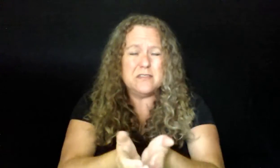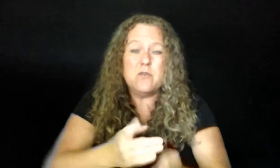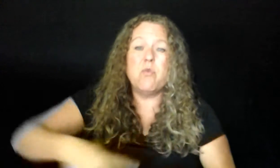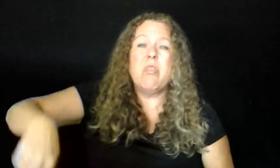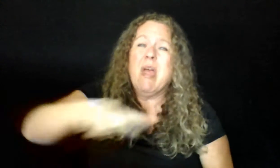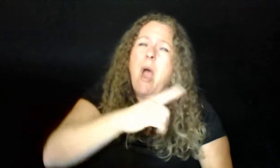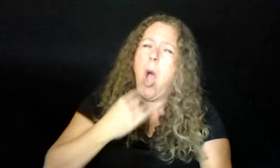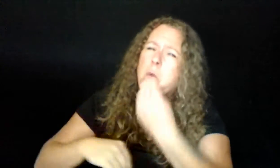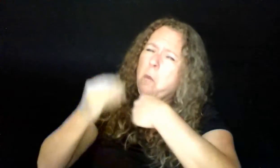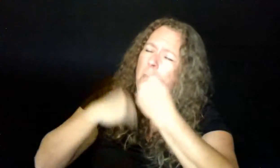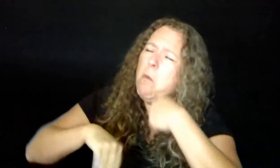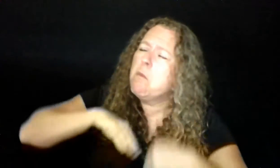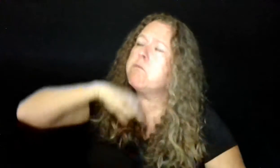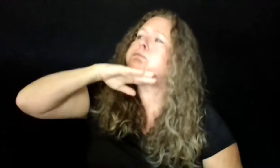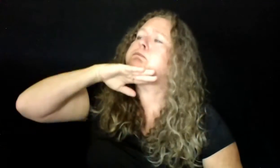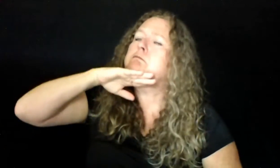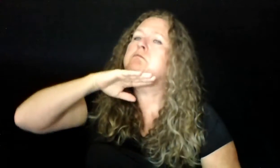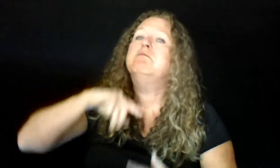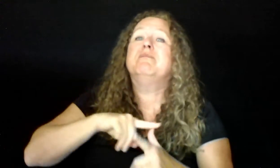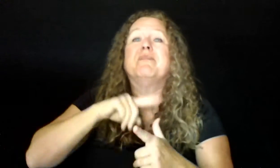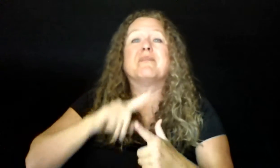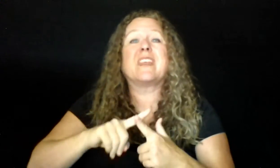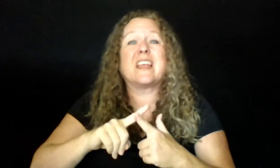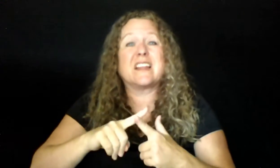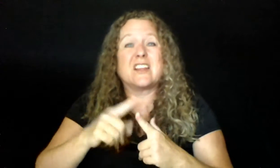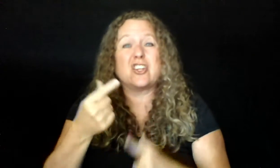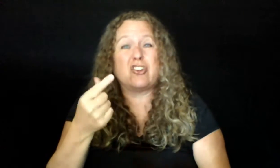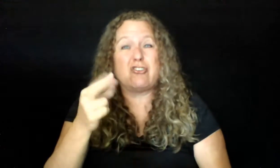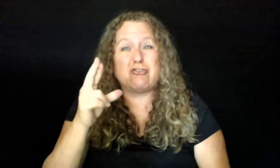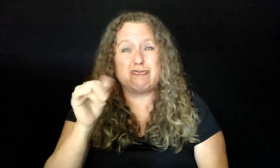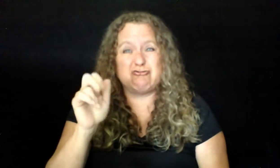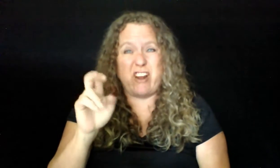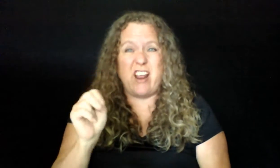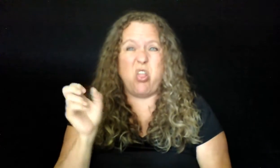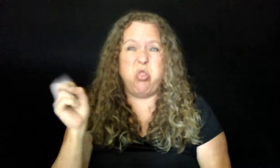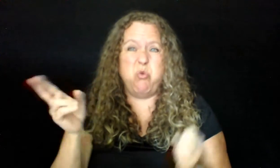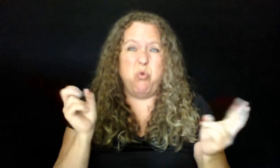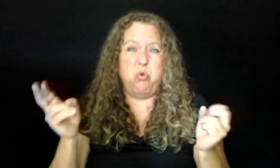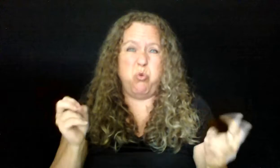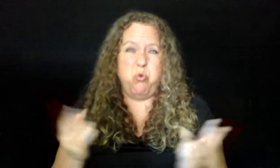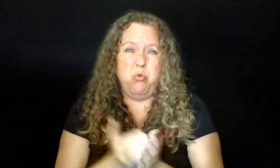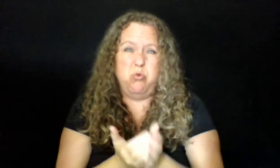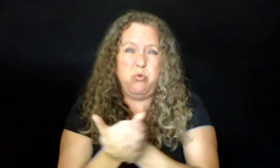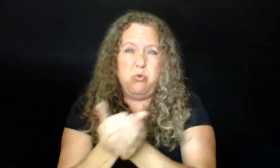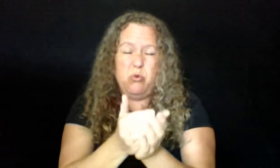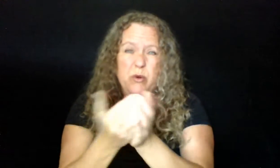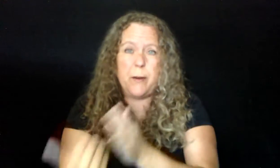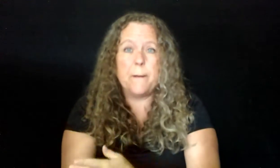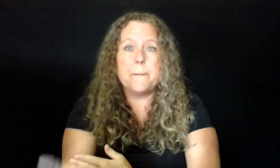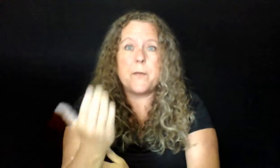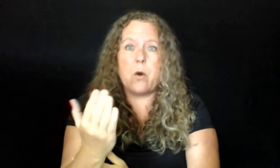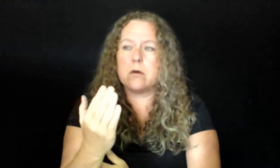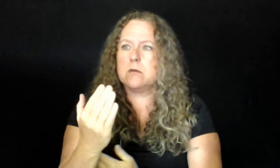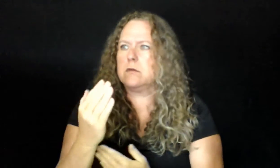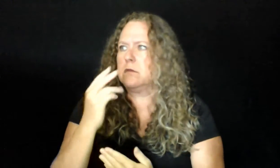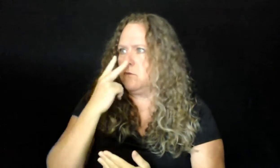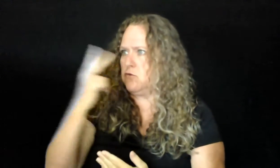wanted, they lightened the ship by throwing the grain into the sea. When daylight came, they did not recognize the land, but they saw a bay